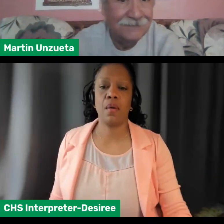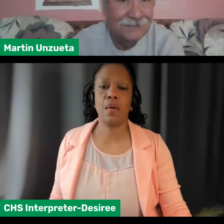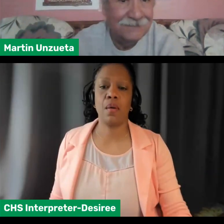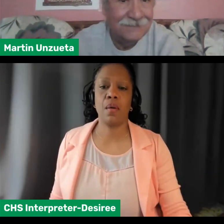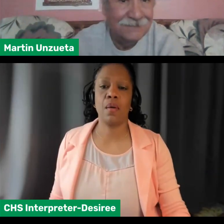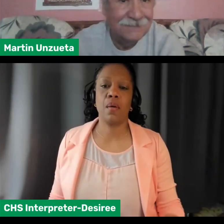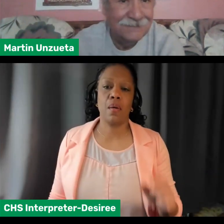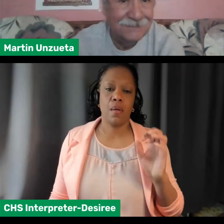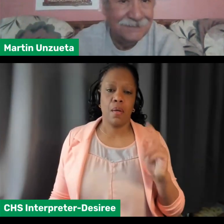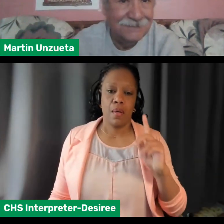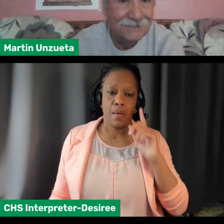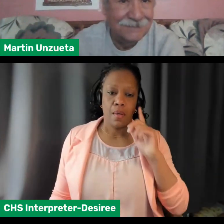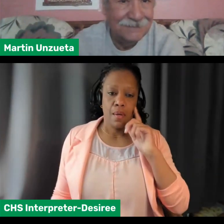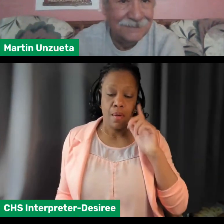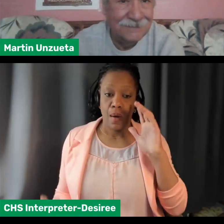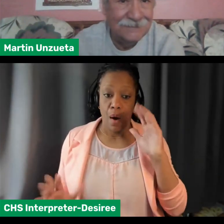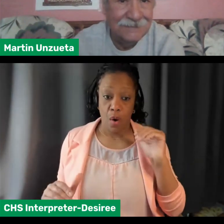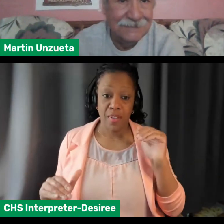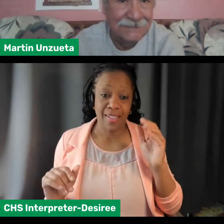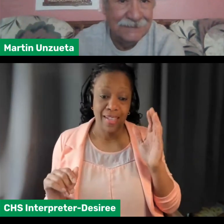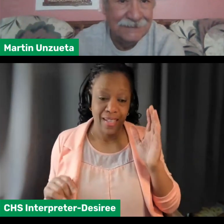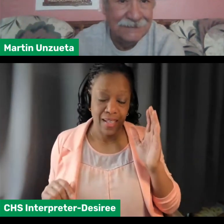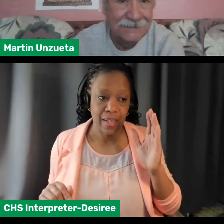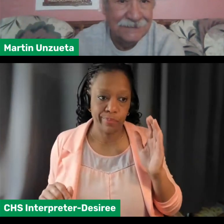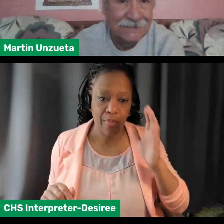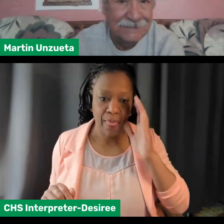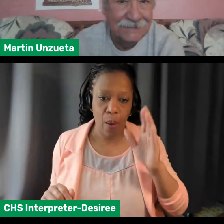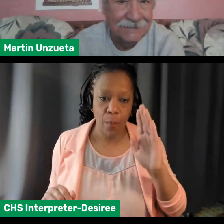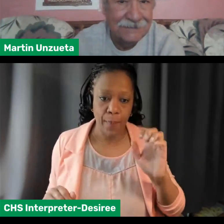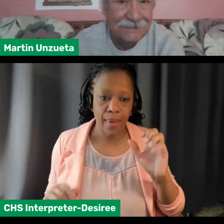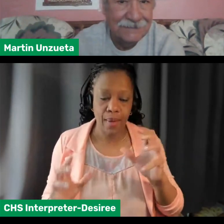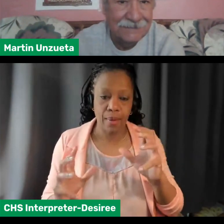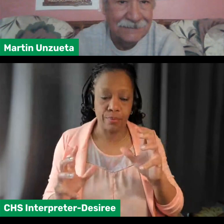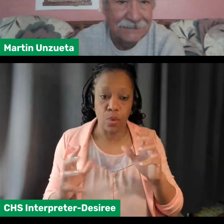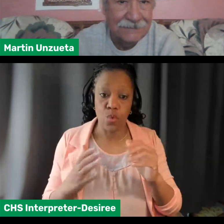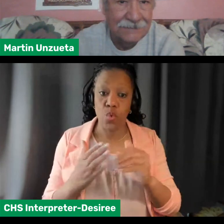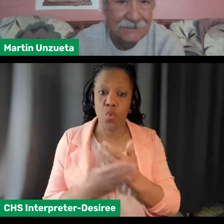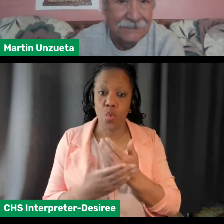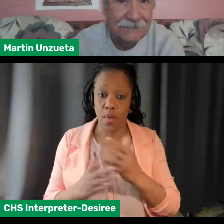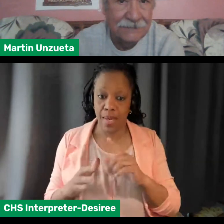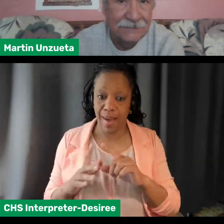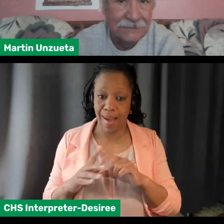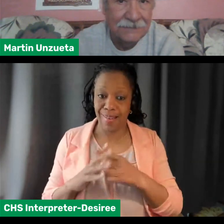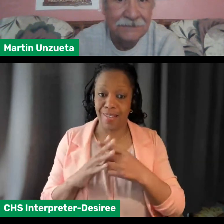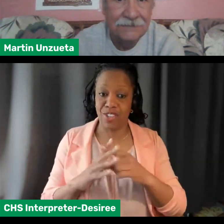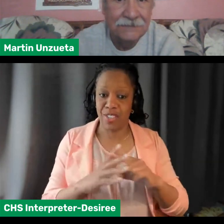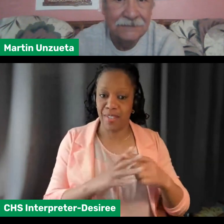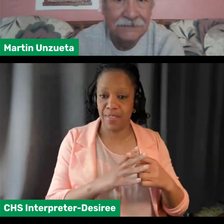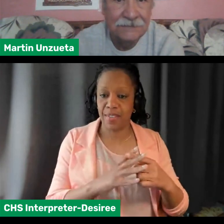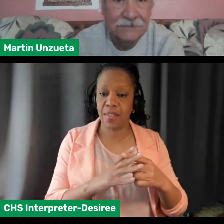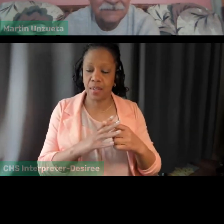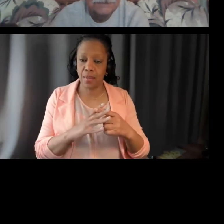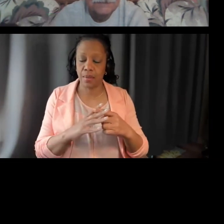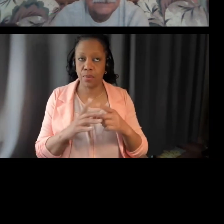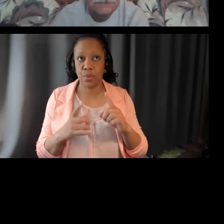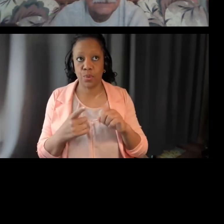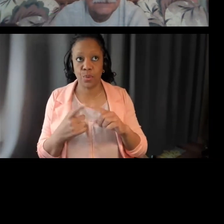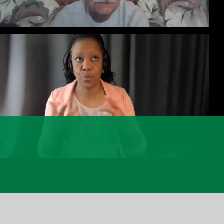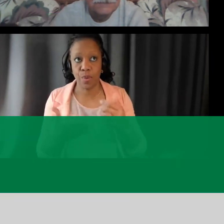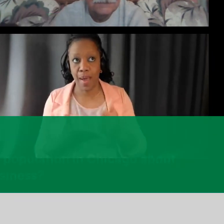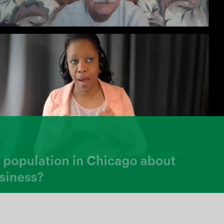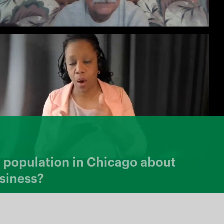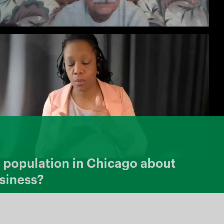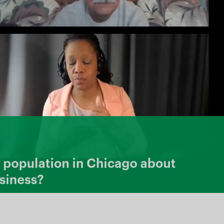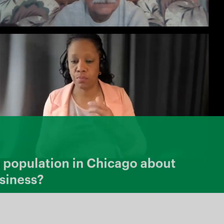Hopefully there's going to be a lot of new initiatives to help or to